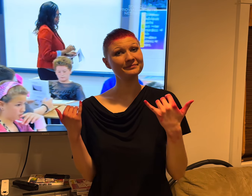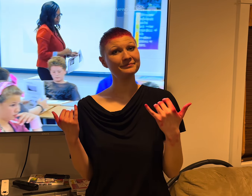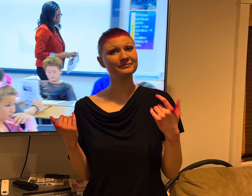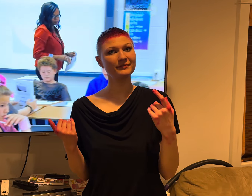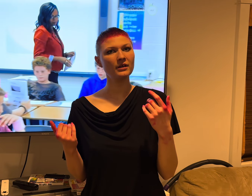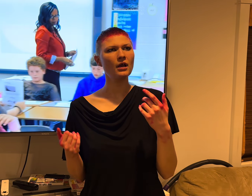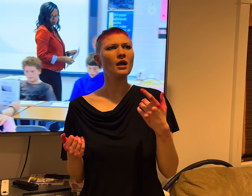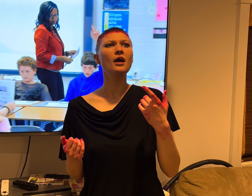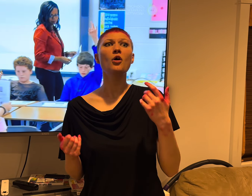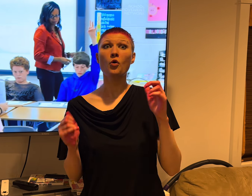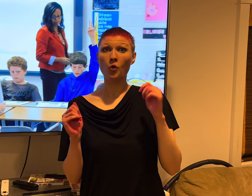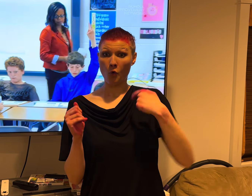hemisphere?